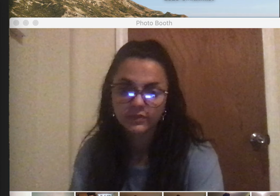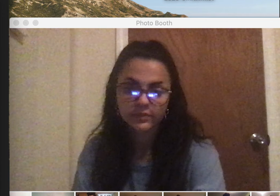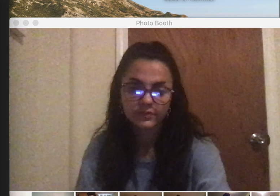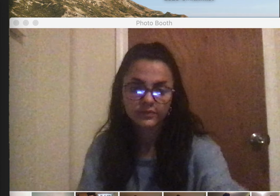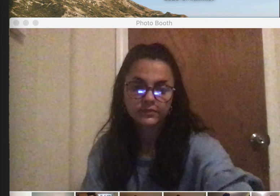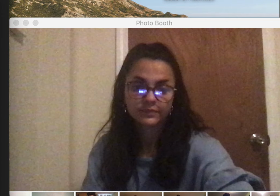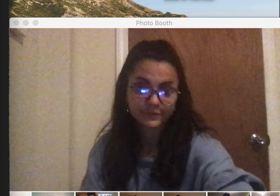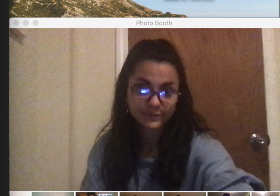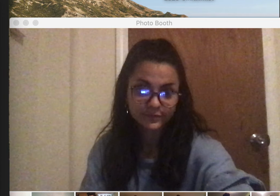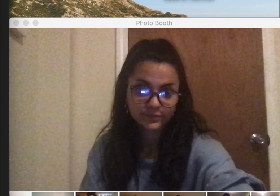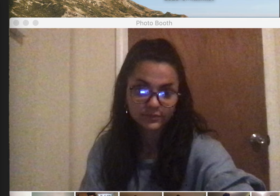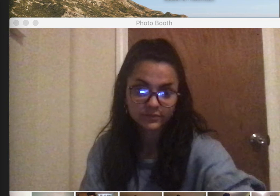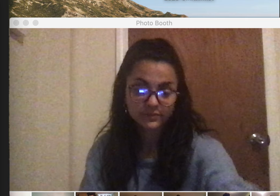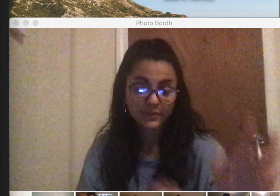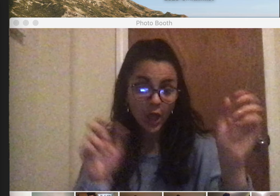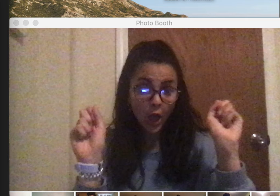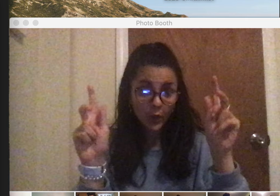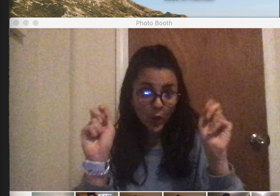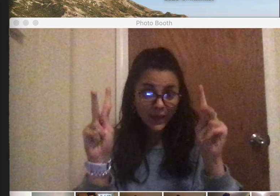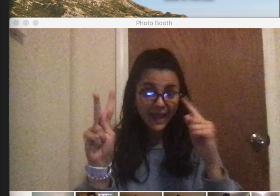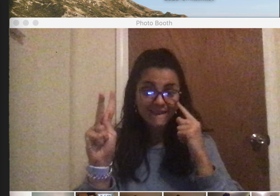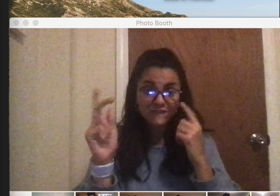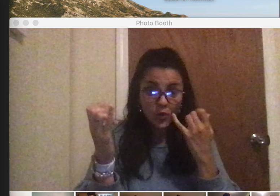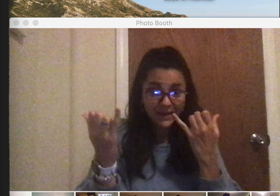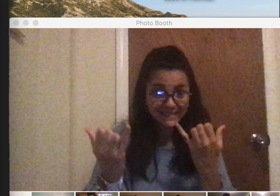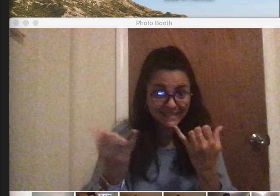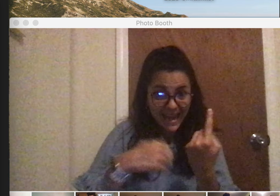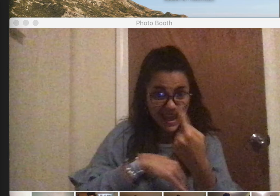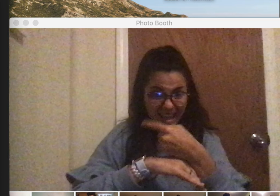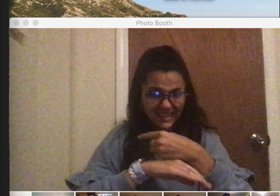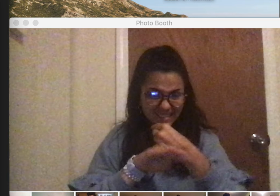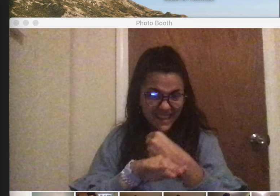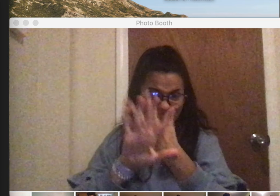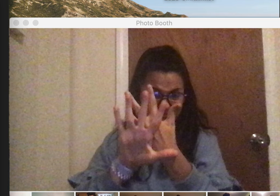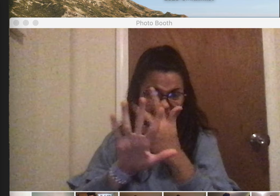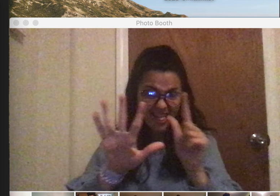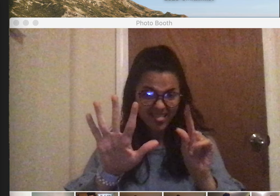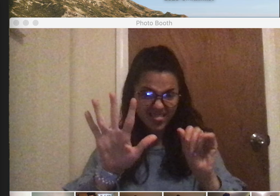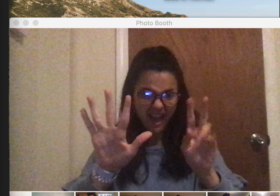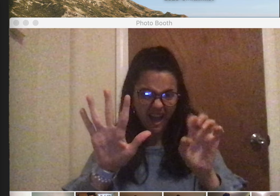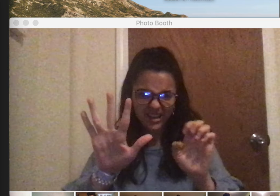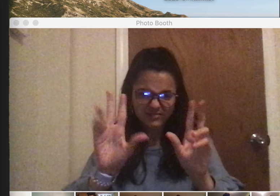guys, so for today's lesson, instead of going live, I'm going to do the video for you guys.